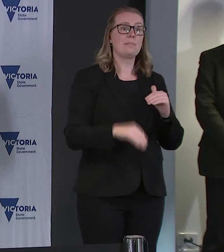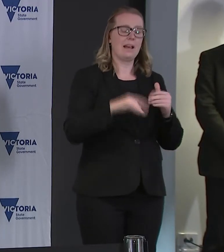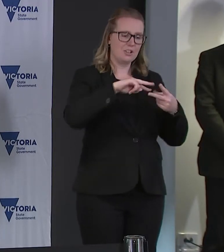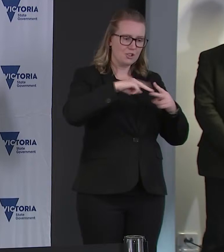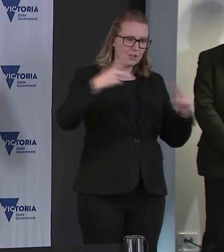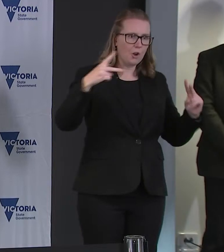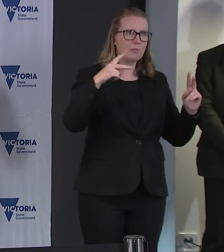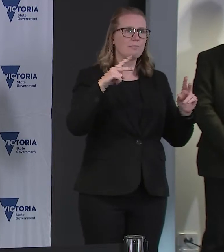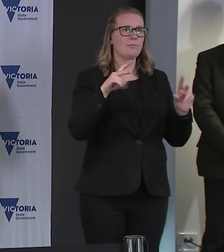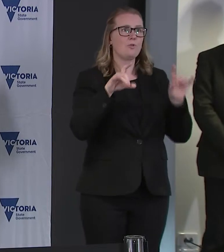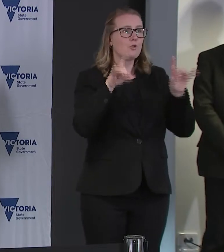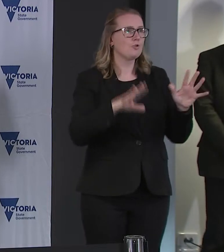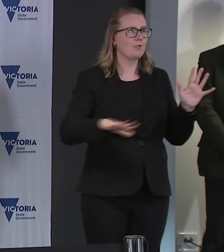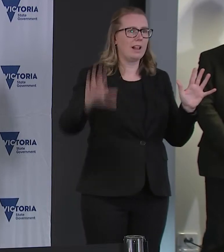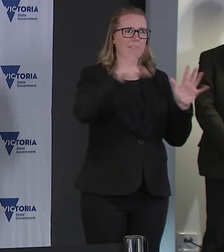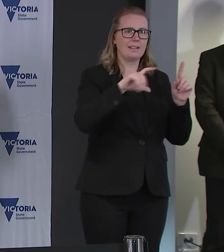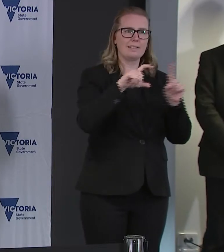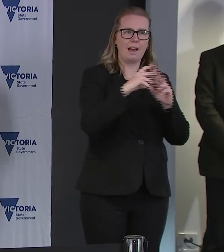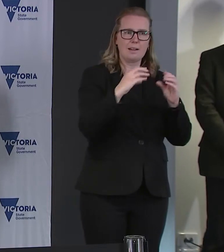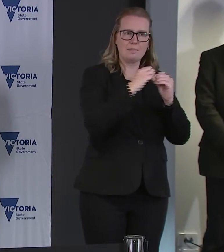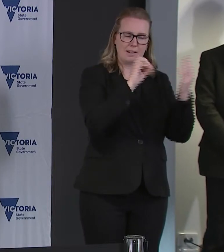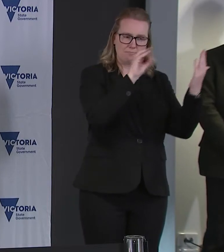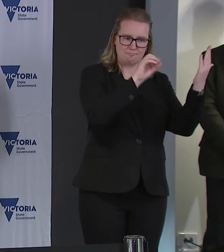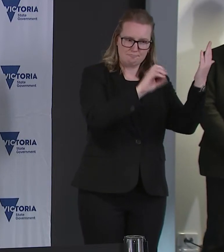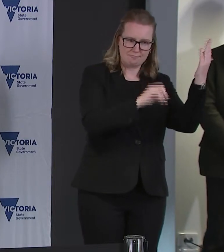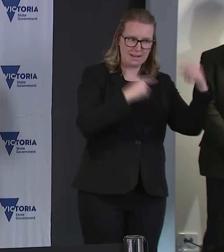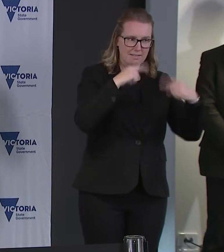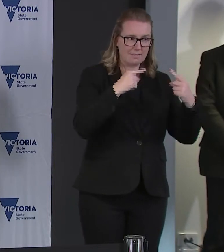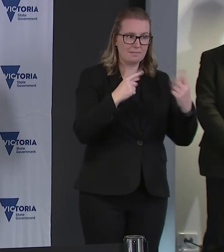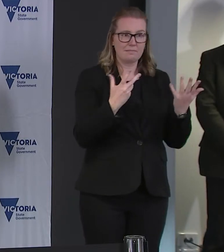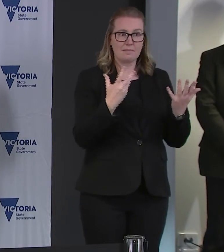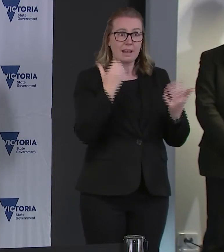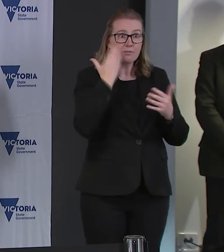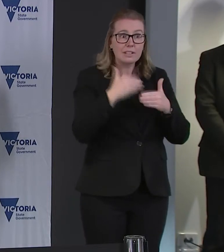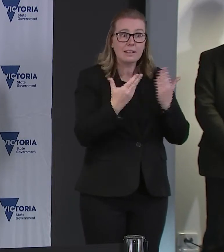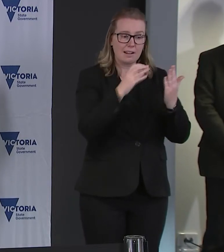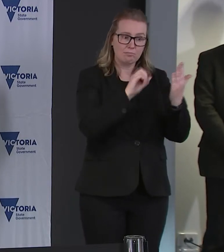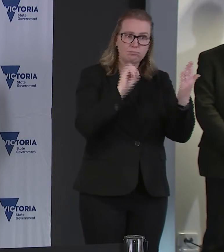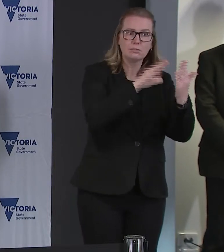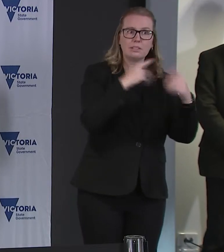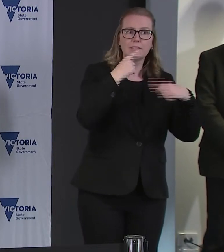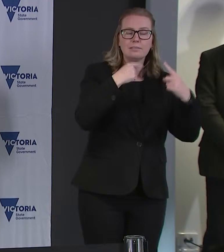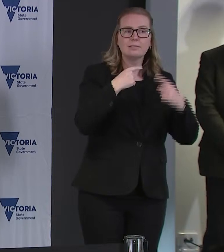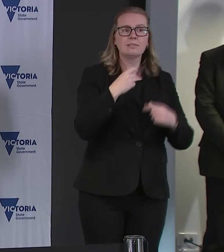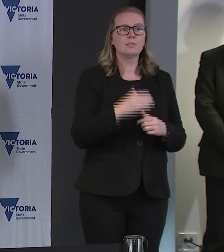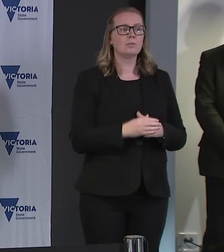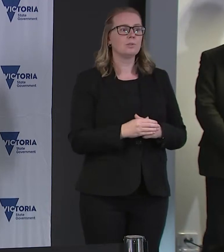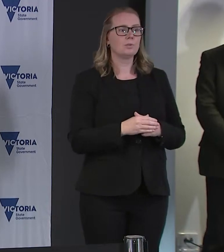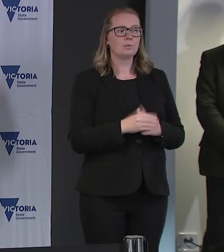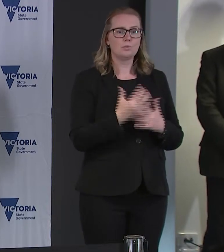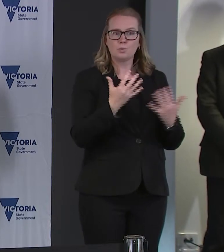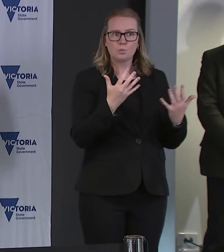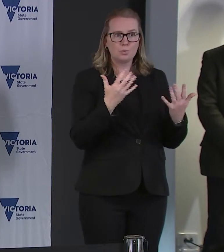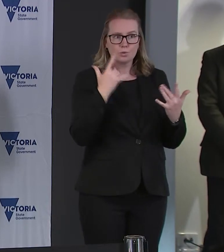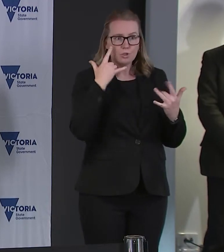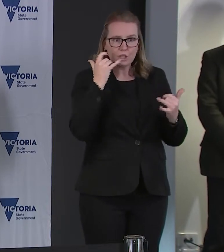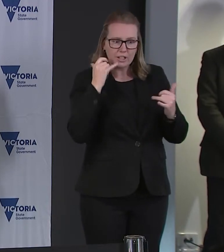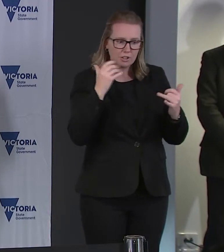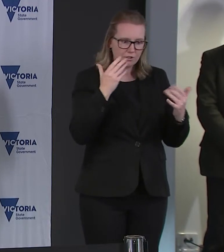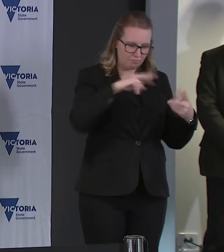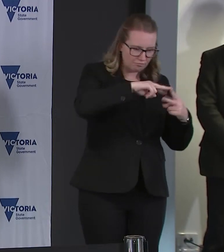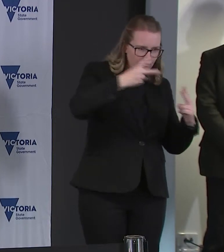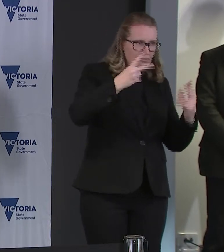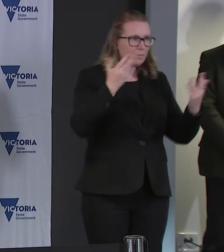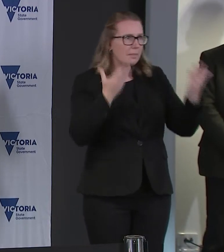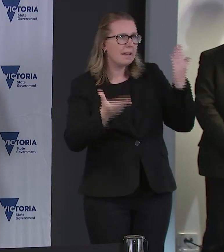from across the country that goes on there. How quickly does it get updated? Is it every day it gets refreshed and we double check our genomics with